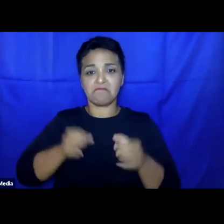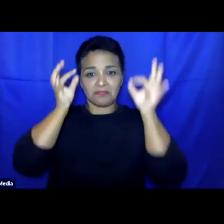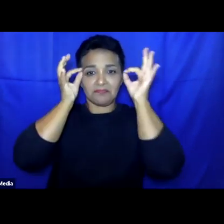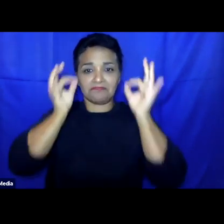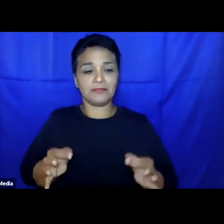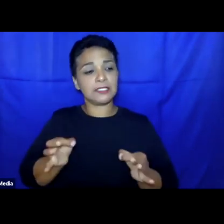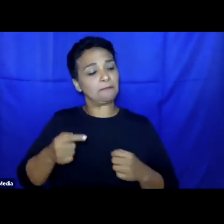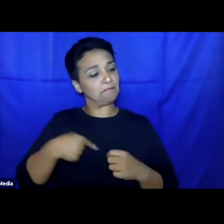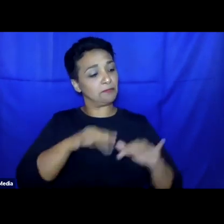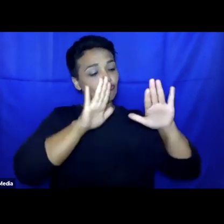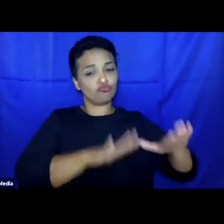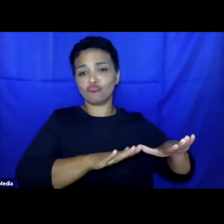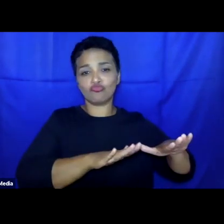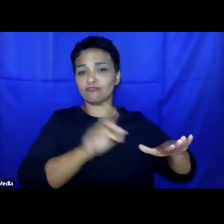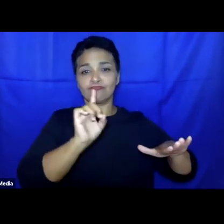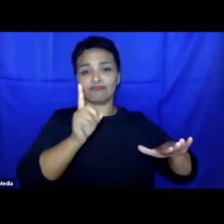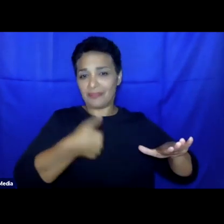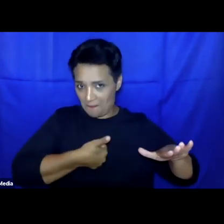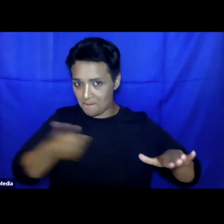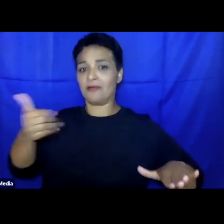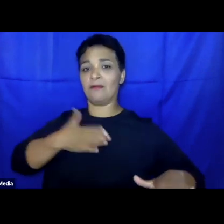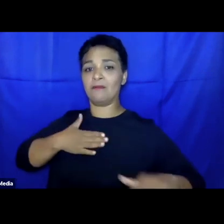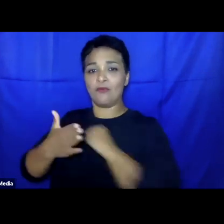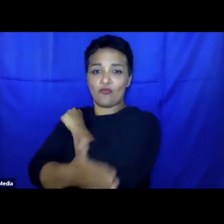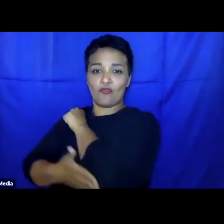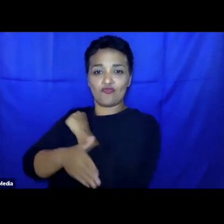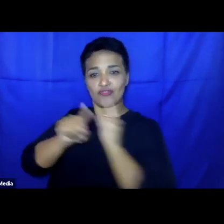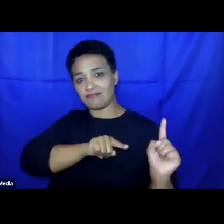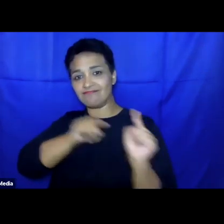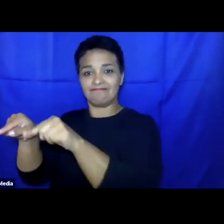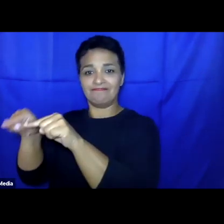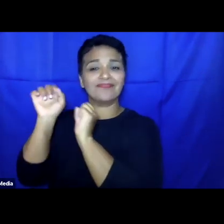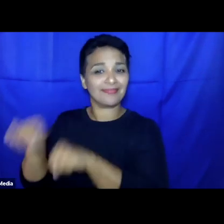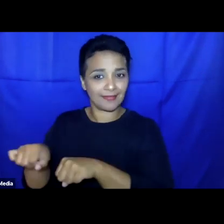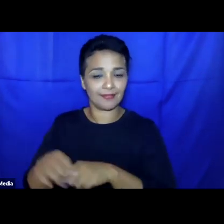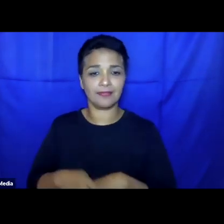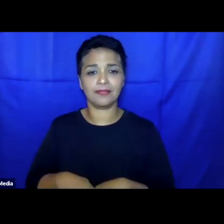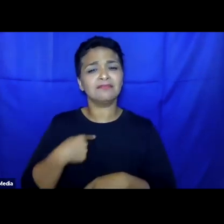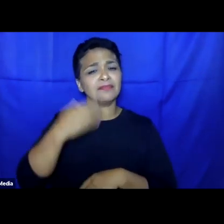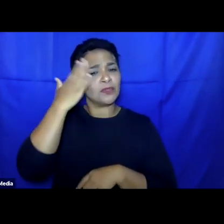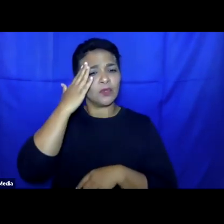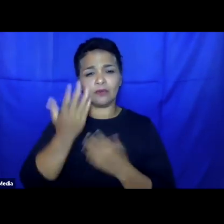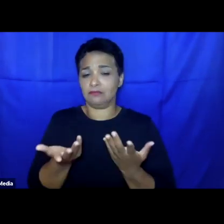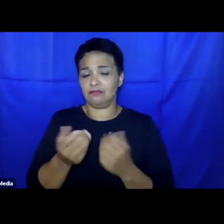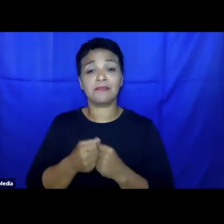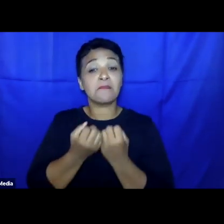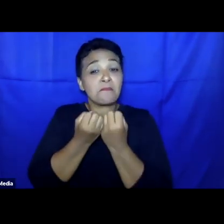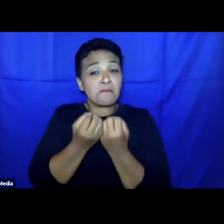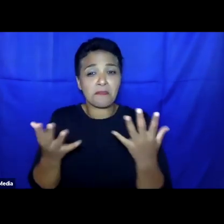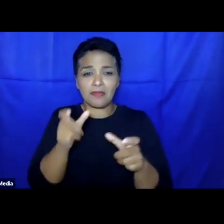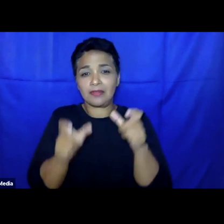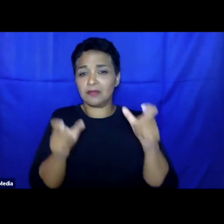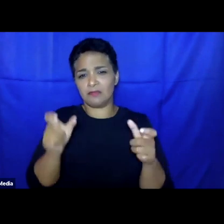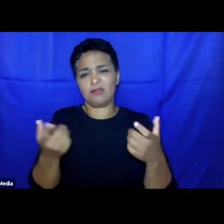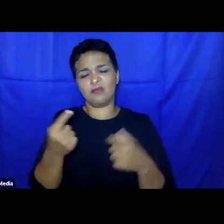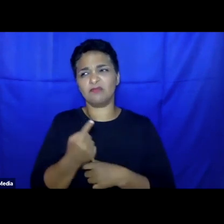succeed. As we speak today, very minimal, people are given to this higher education, like 1% or